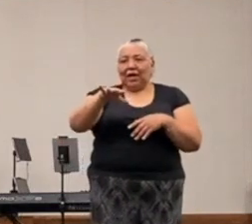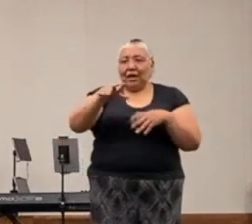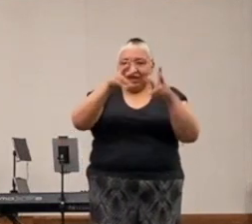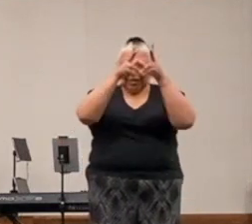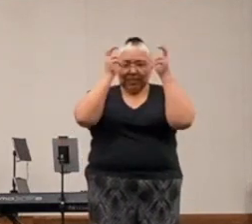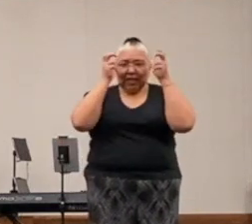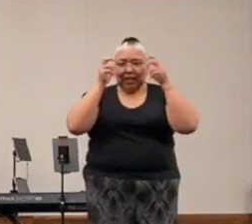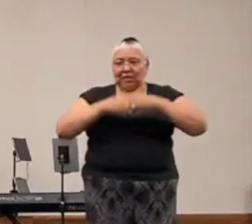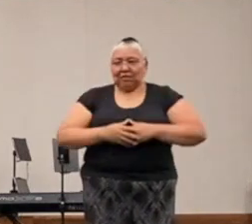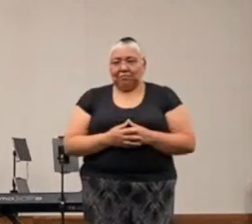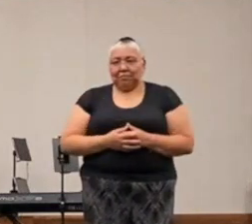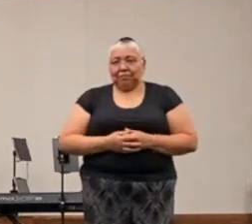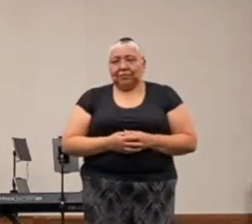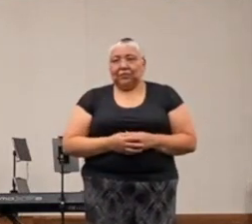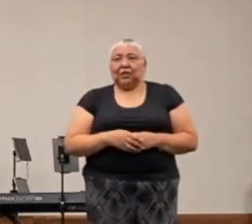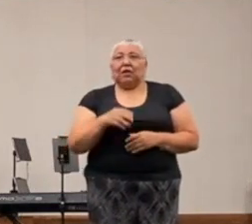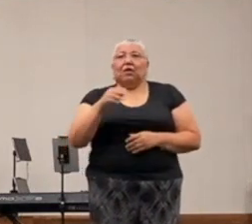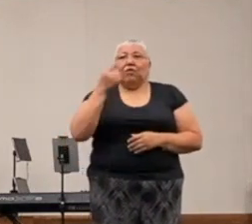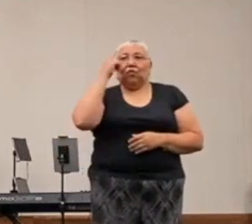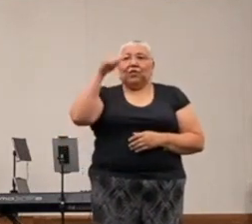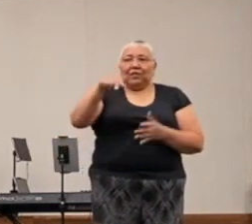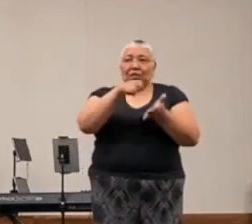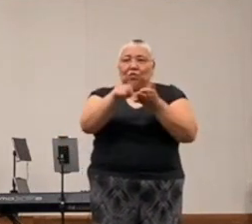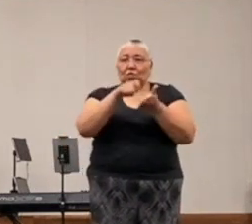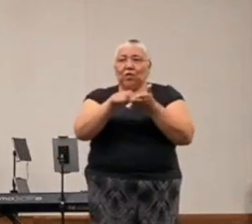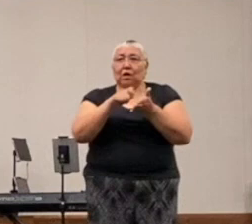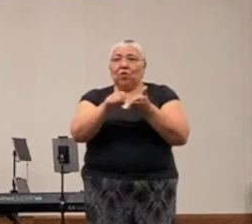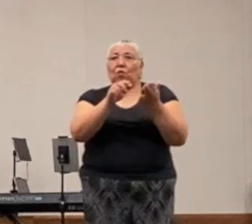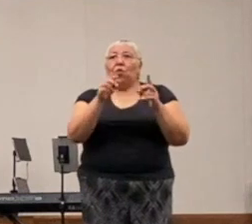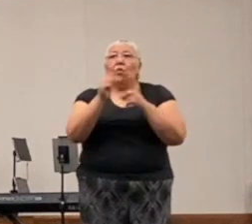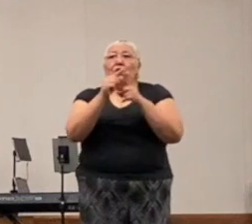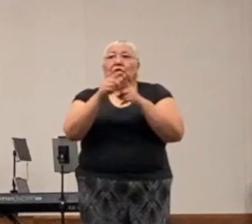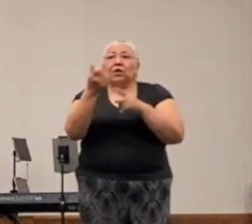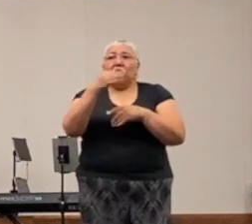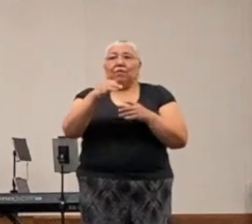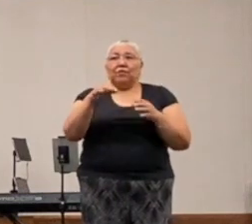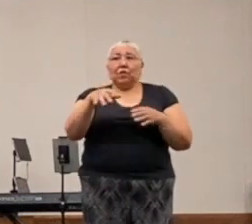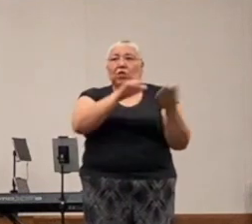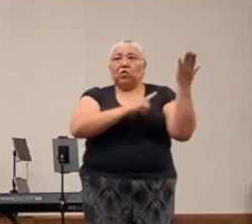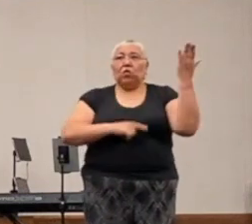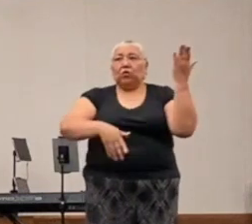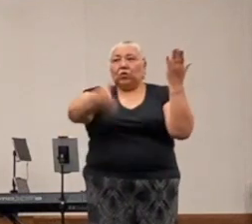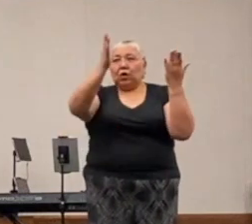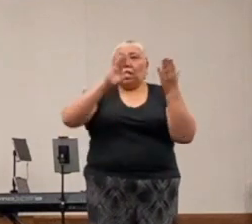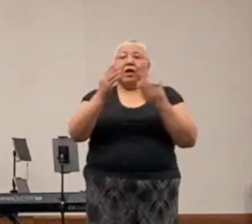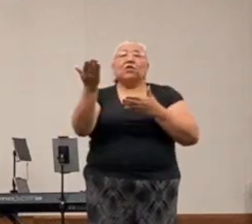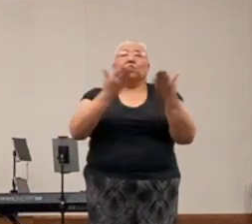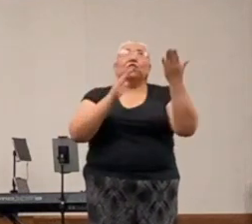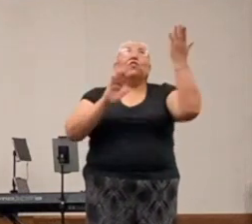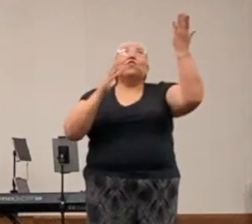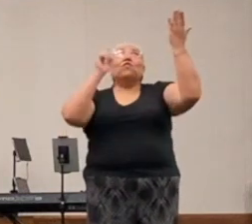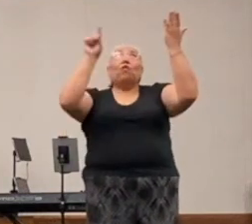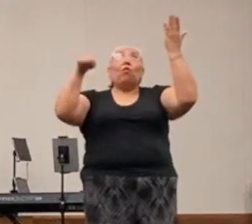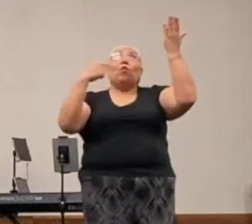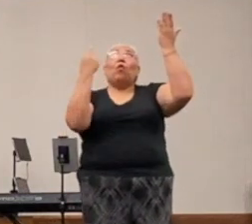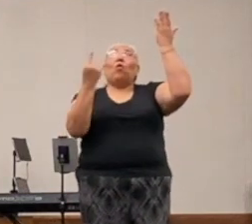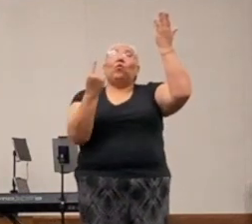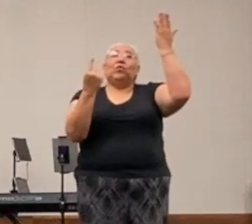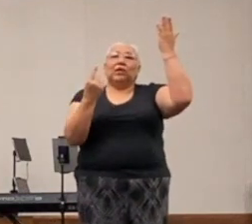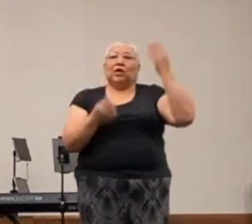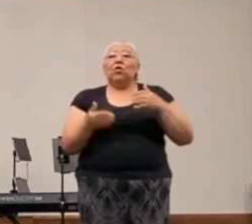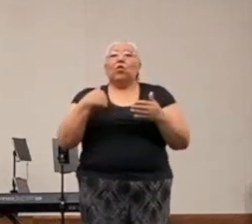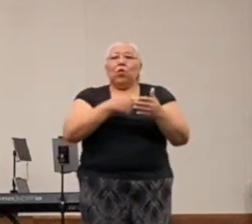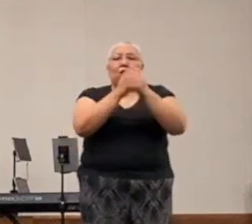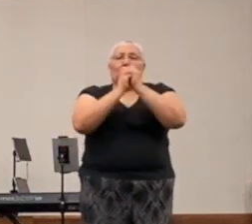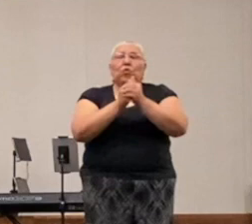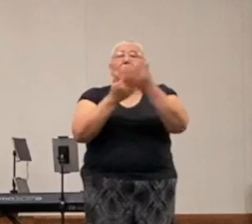what Satan is messing around with him. For it is written, worship the Lord your God and serve him only. We are to